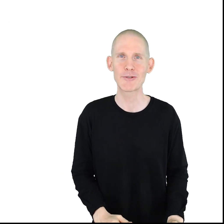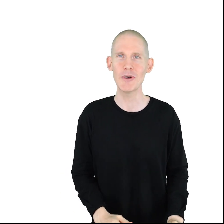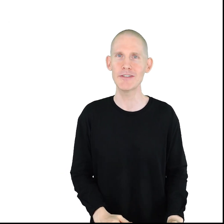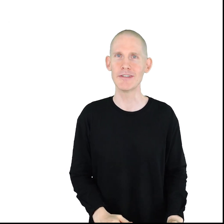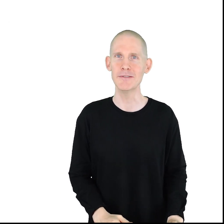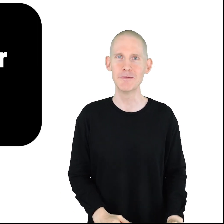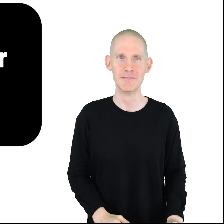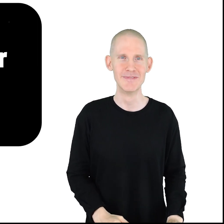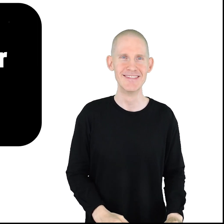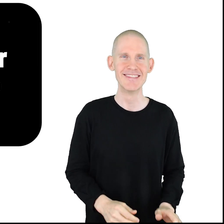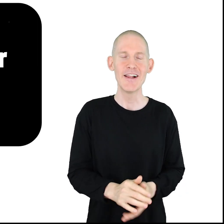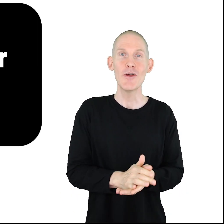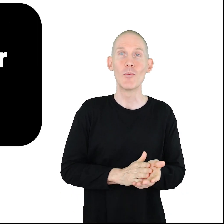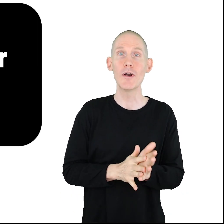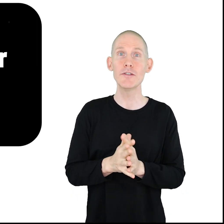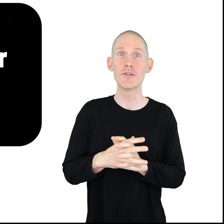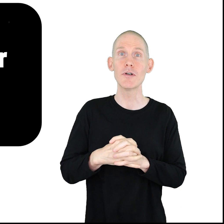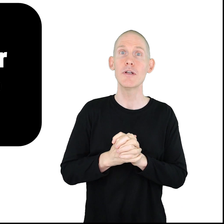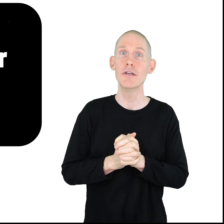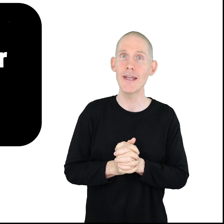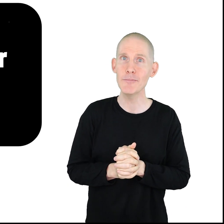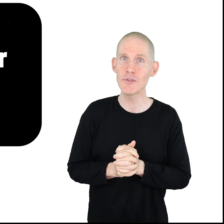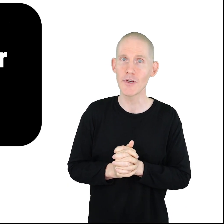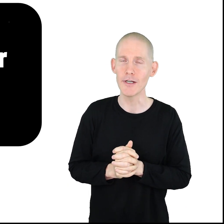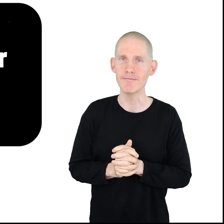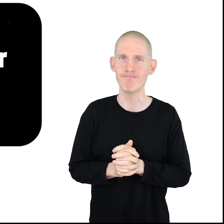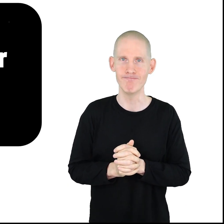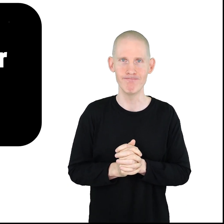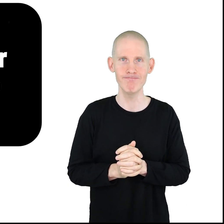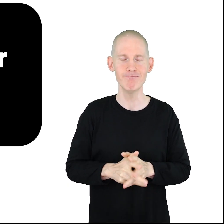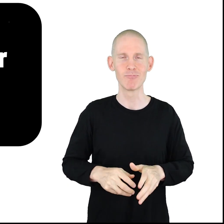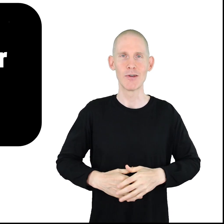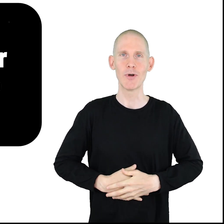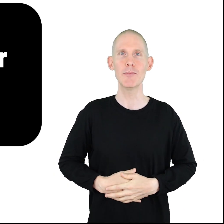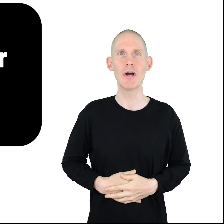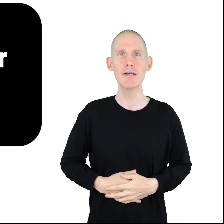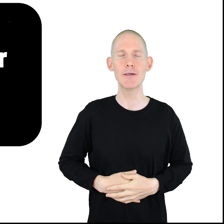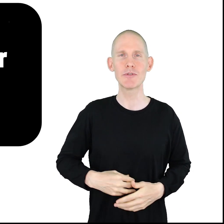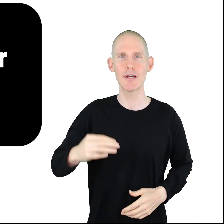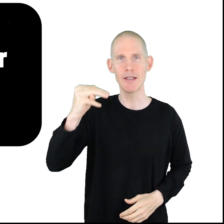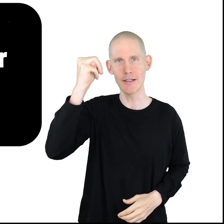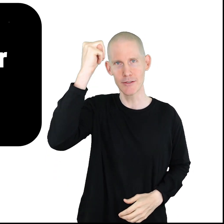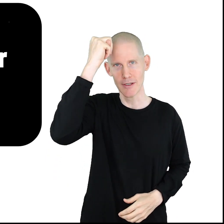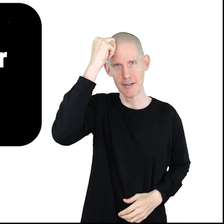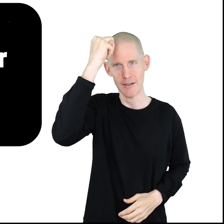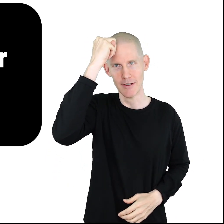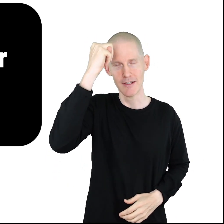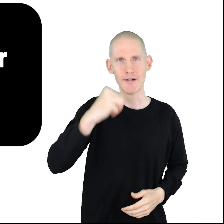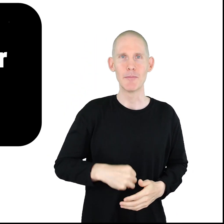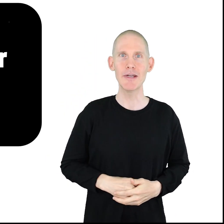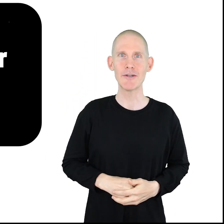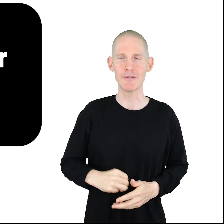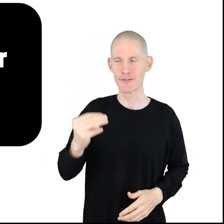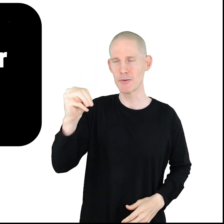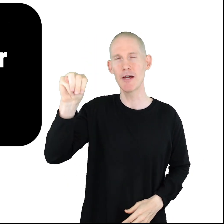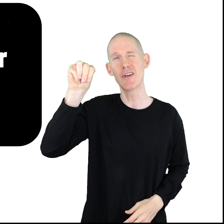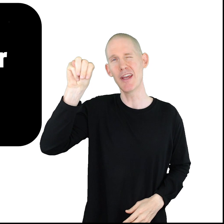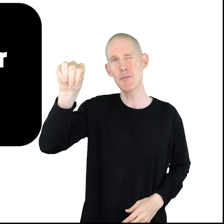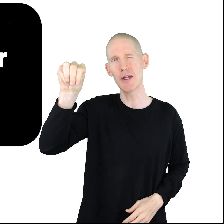question. What is your name sign? Mm-hmm. Well, my name sign is Michael. So we have an M hand